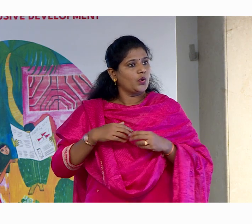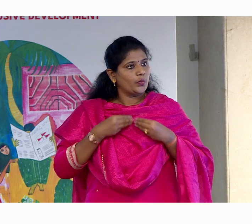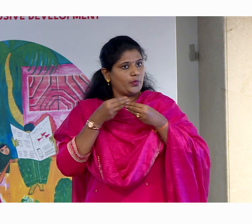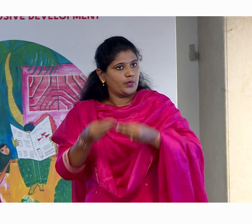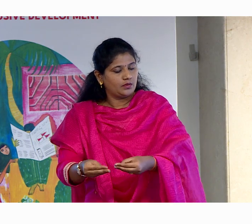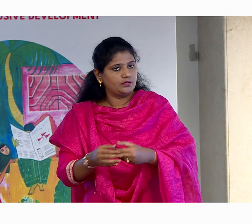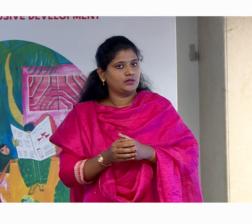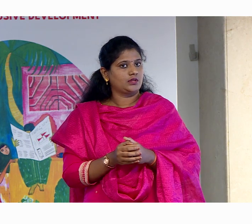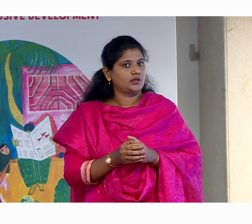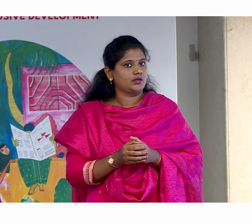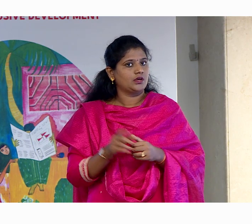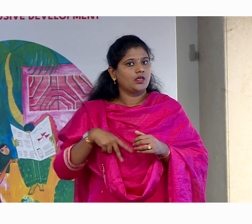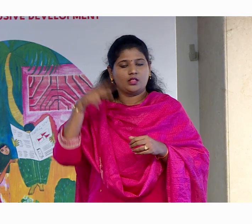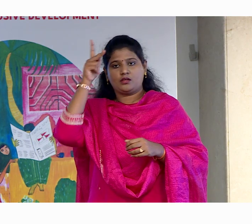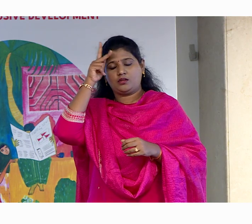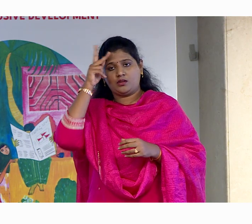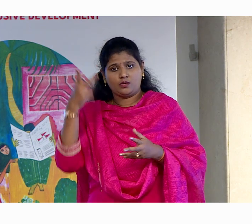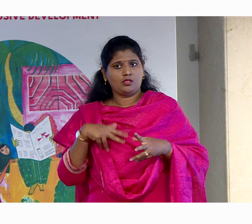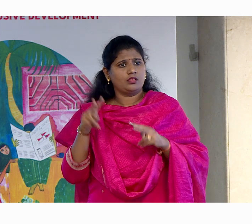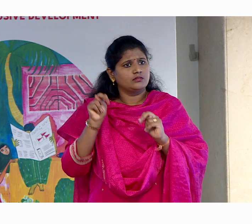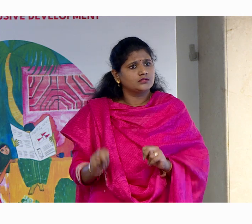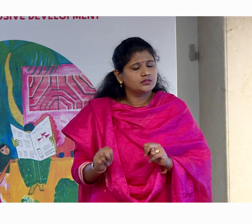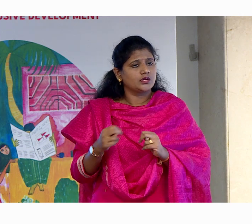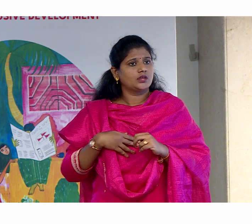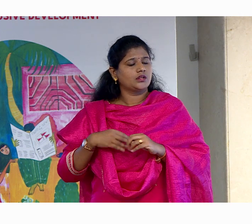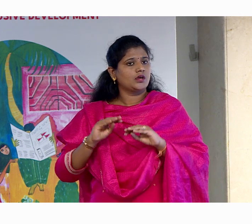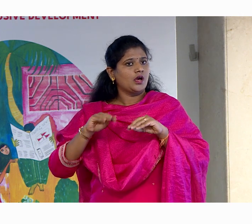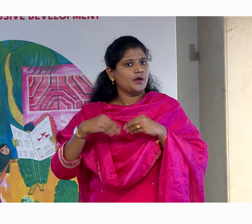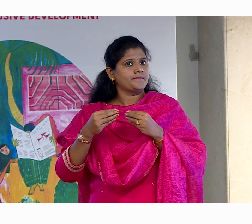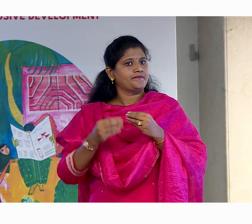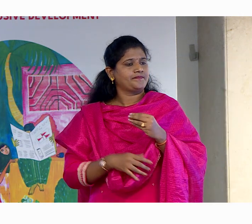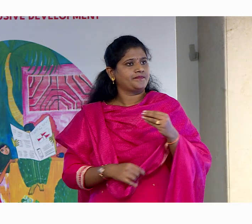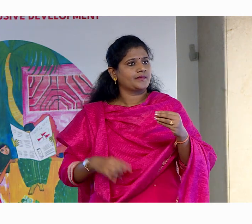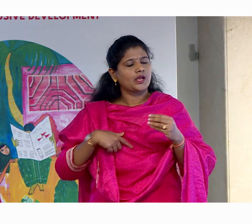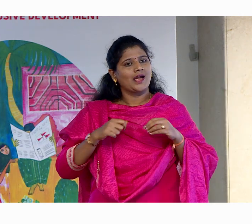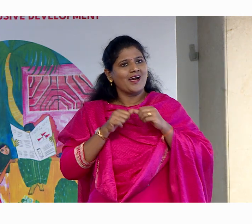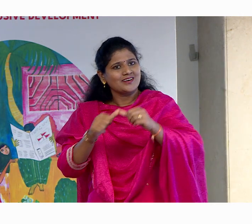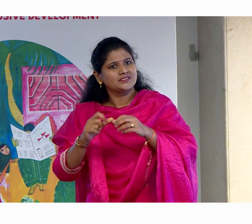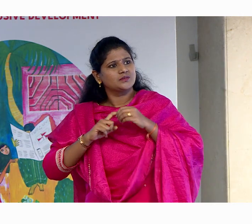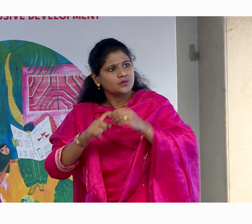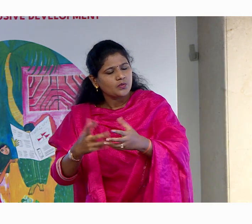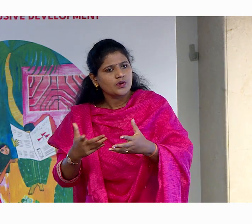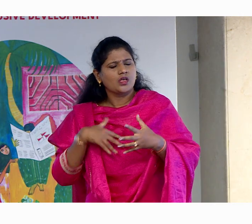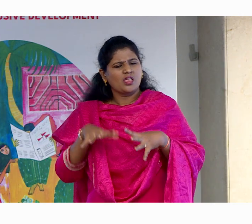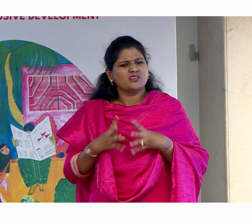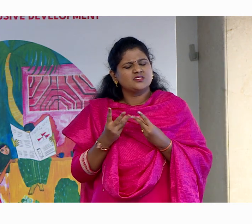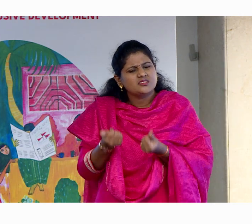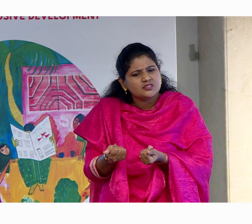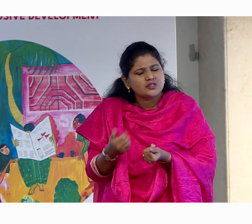with a librarian, with the knowledge they needed to take forward the answers to the questions that they wanted to solve, and